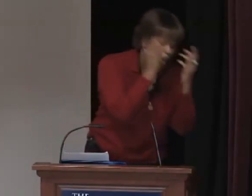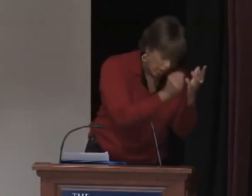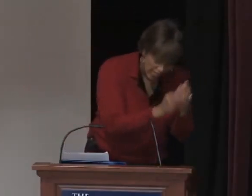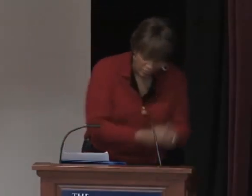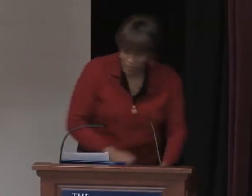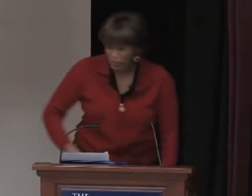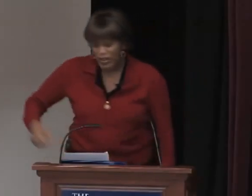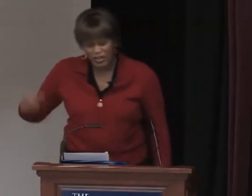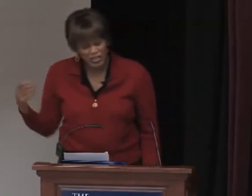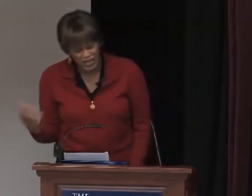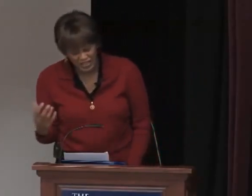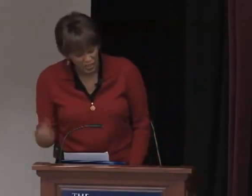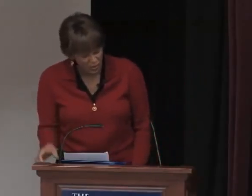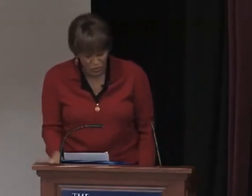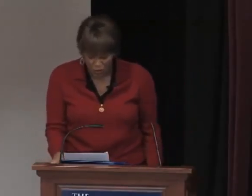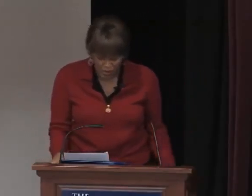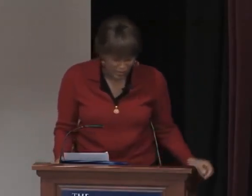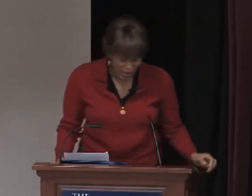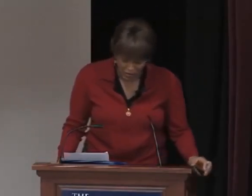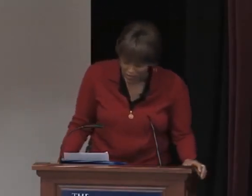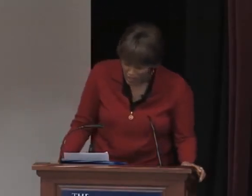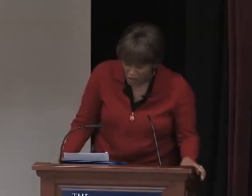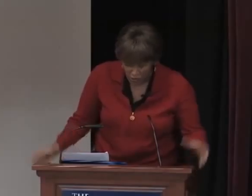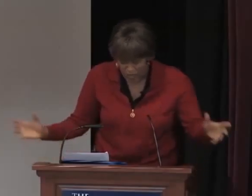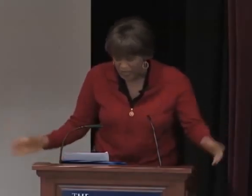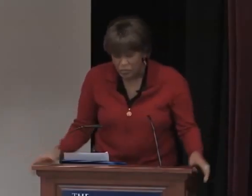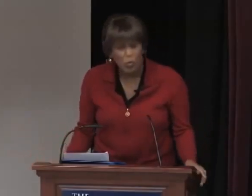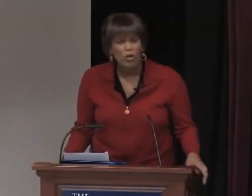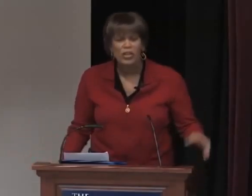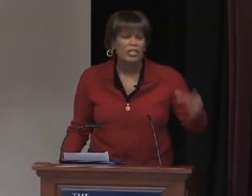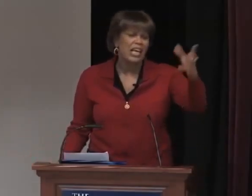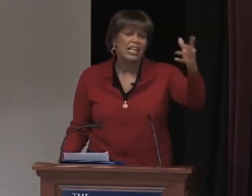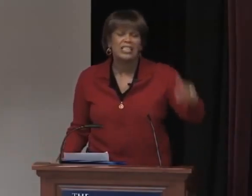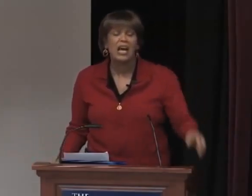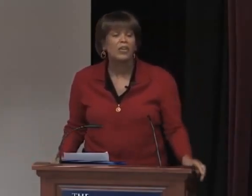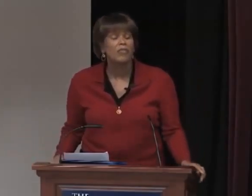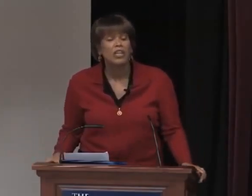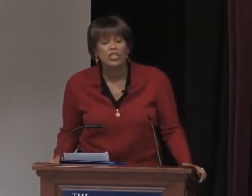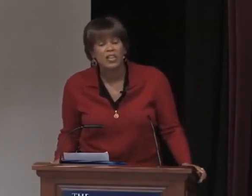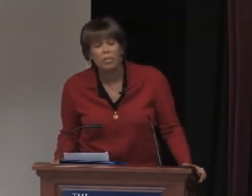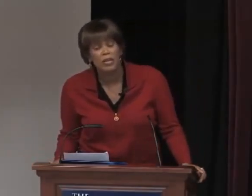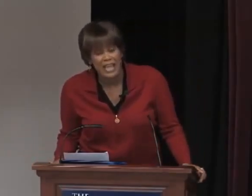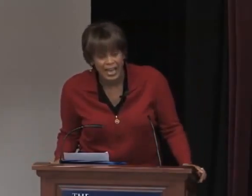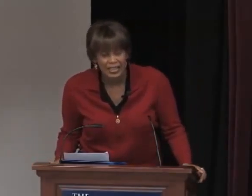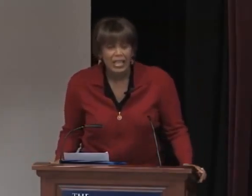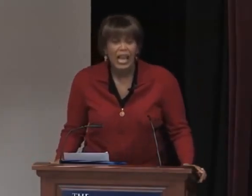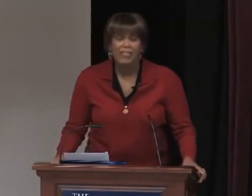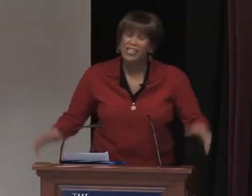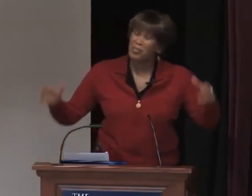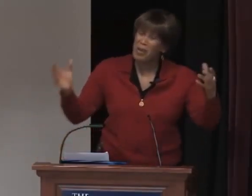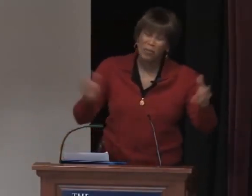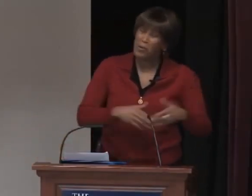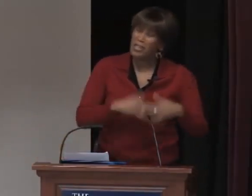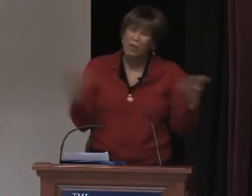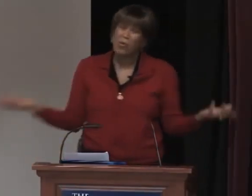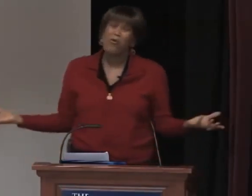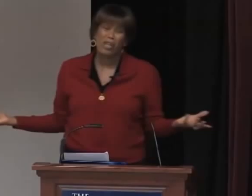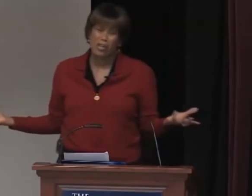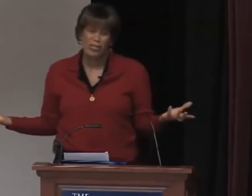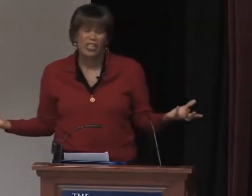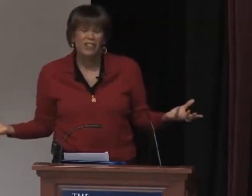are talking to people. They're giving us their stories about this horrendous war. They're telling us how their villages have been attacked. And these are people who are